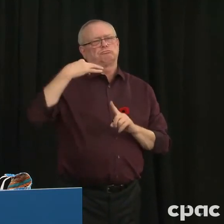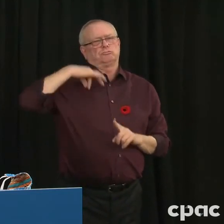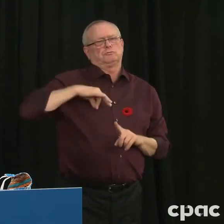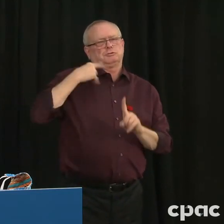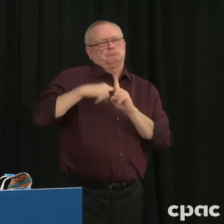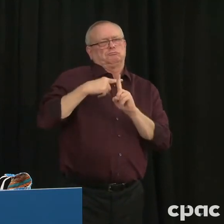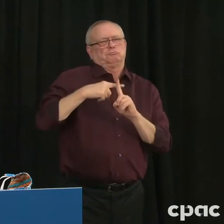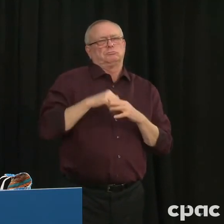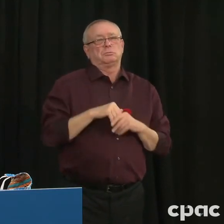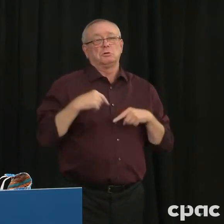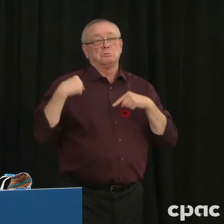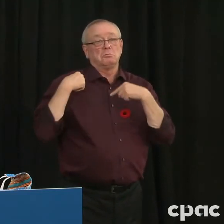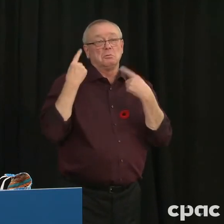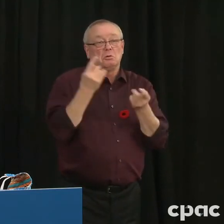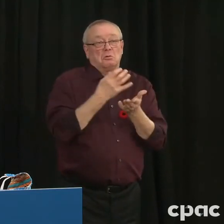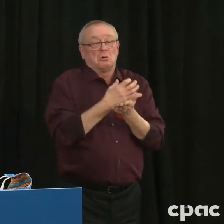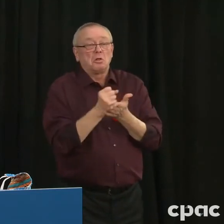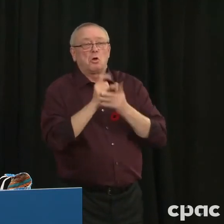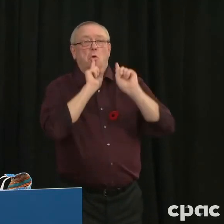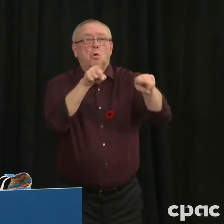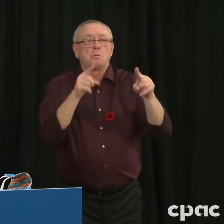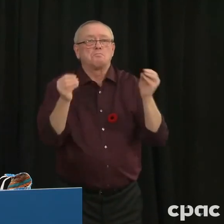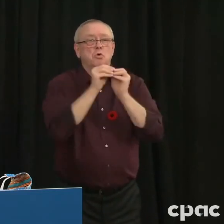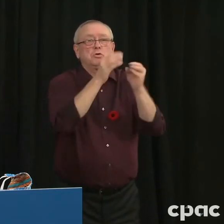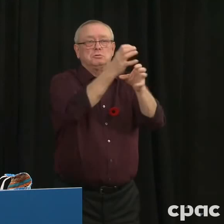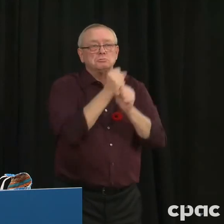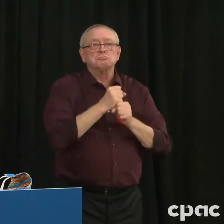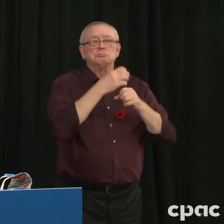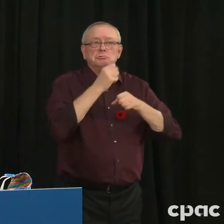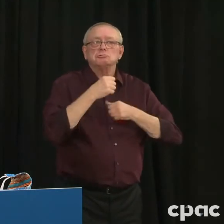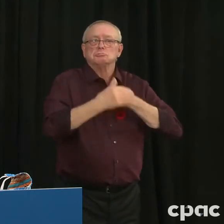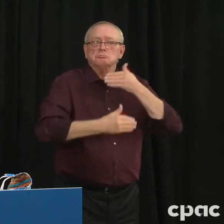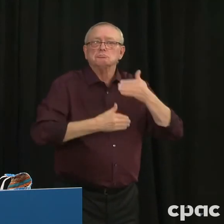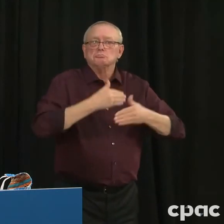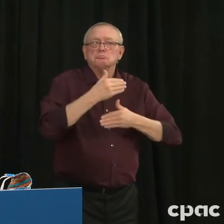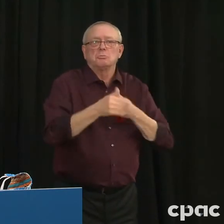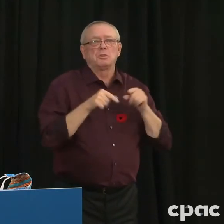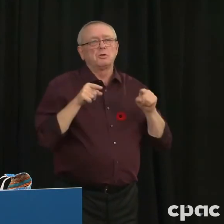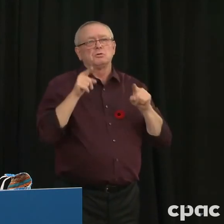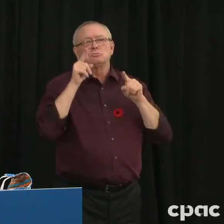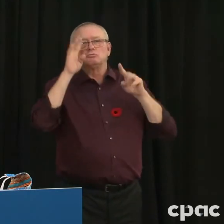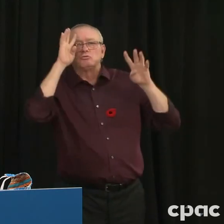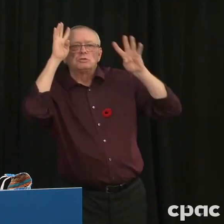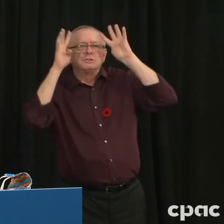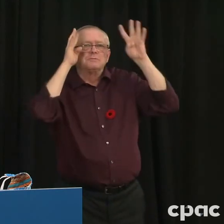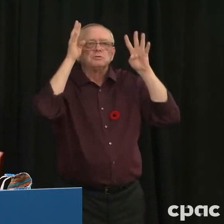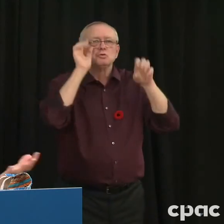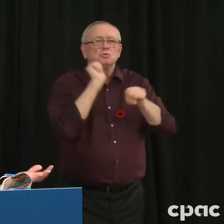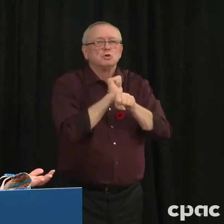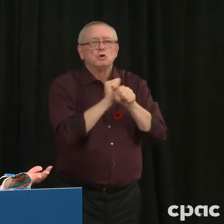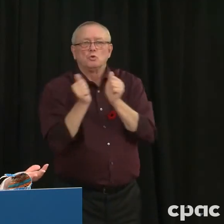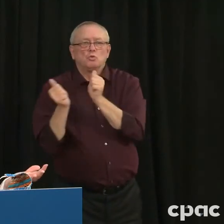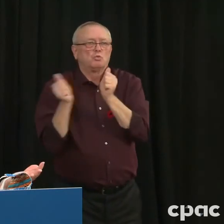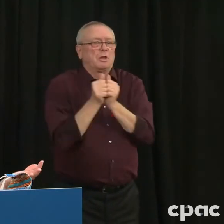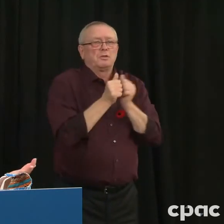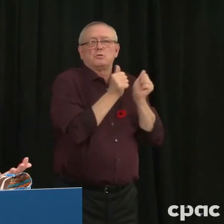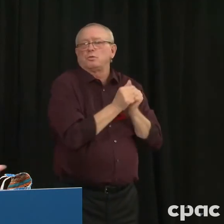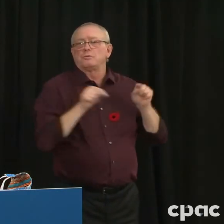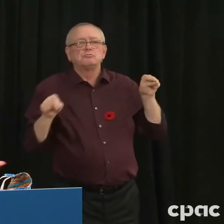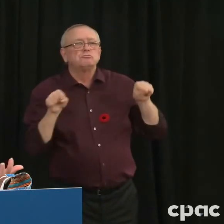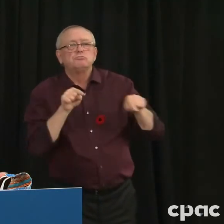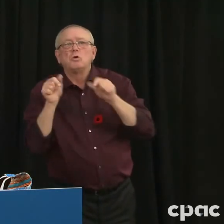have been identified in the past. They have been able to find creative solutions, work with local partners, procure things